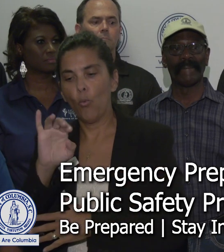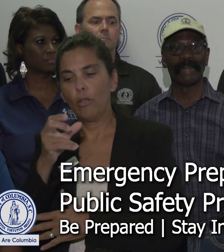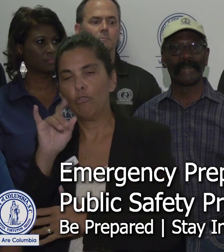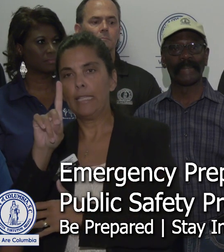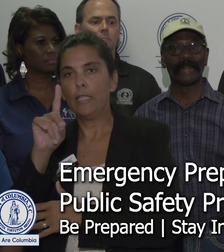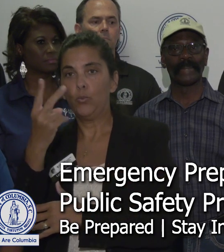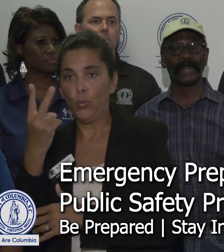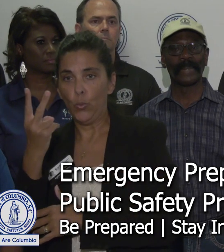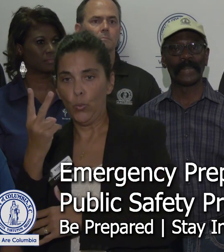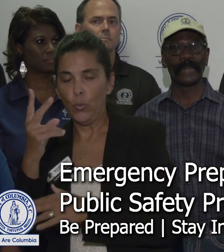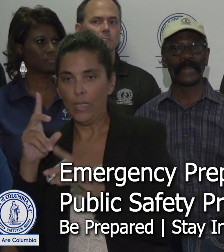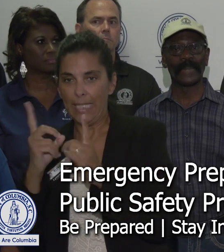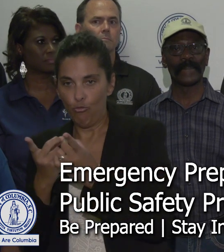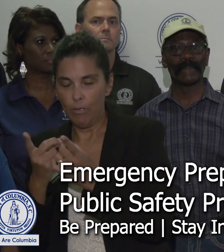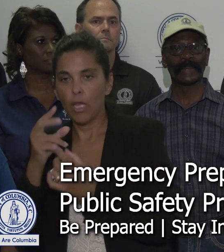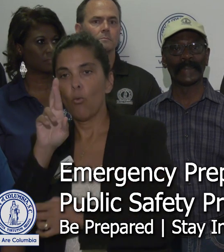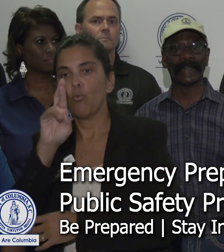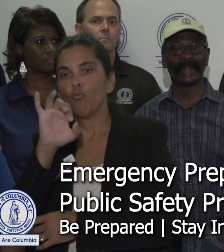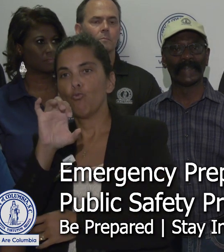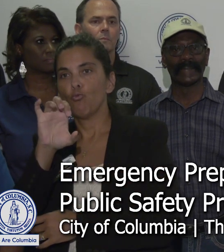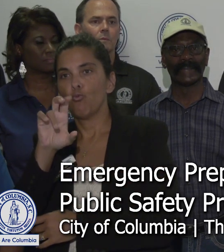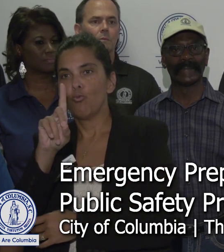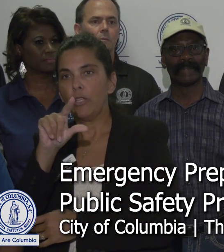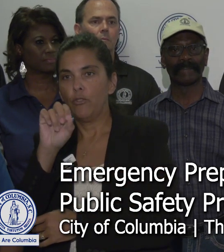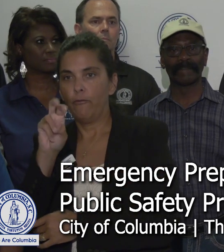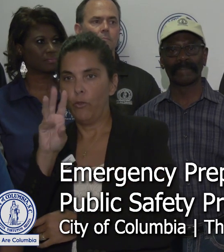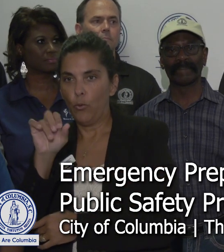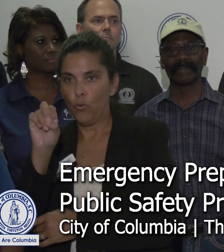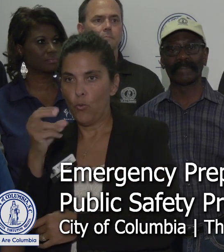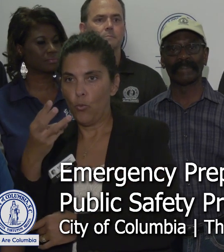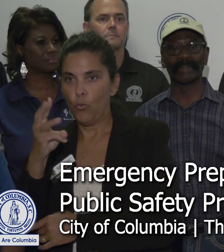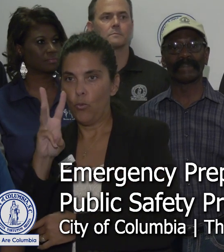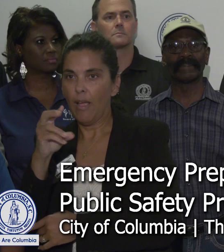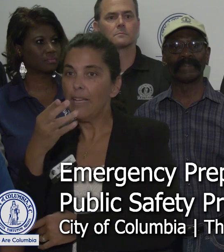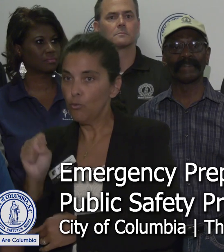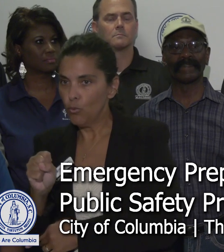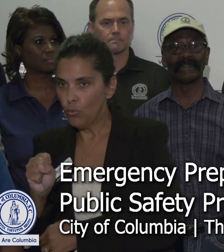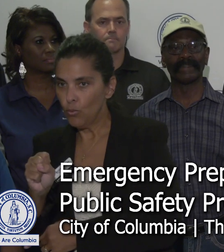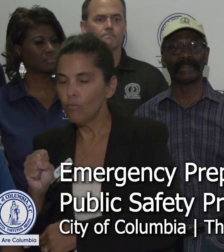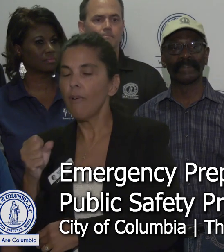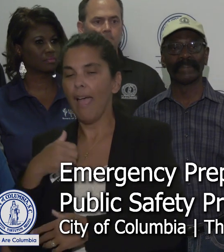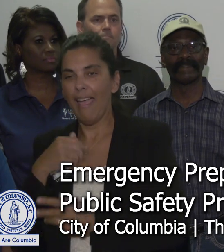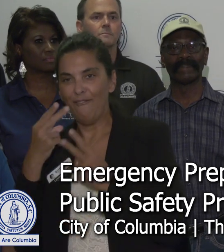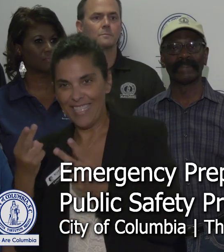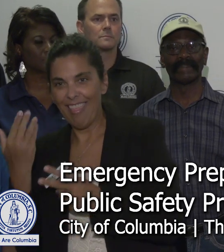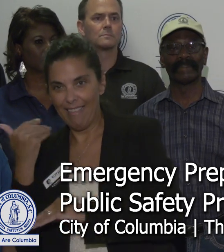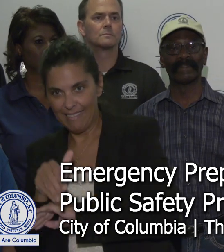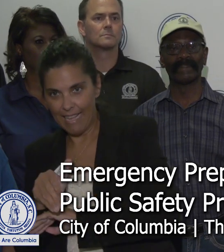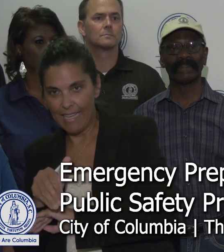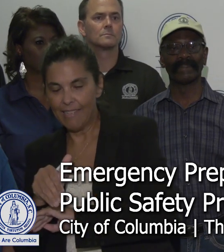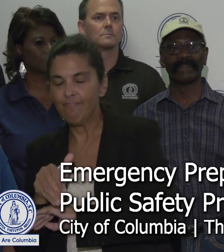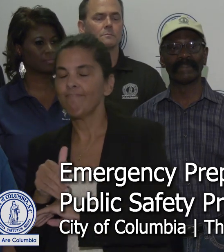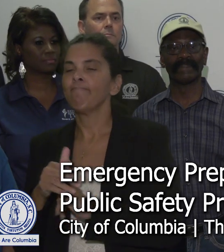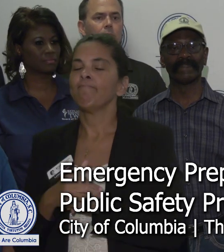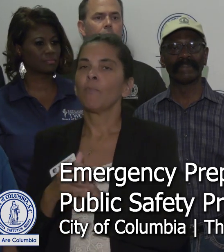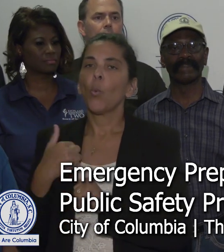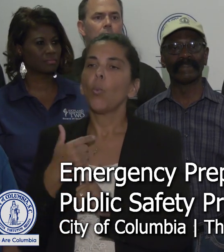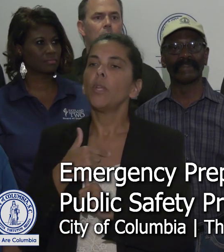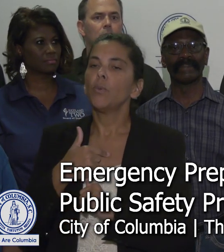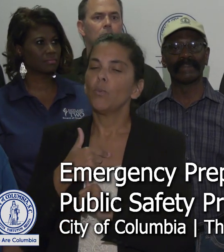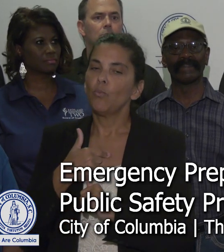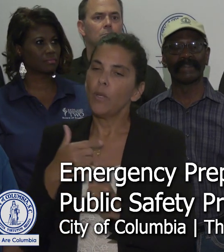host at Ridgeview High School. I had a chance to visit them last night. You're welcome here, and we will treat you just as